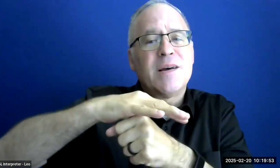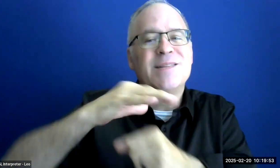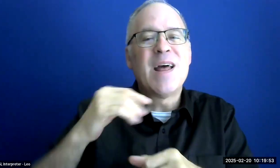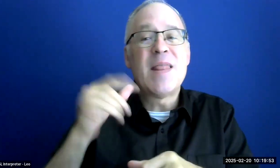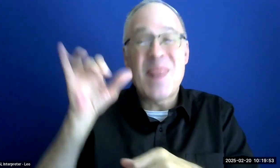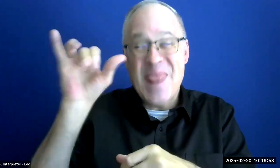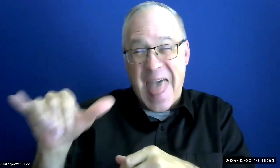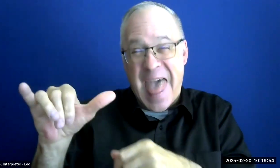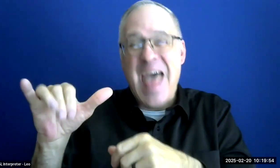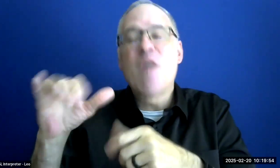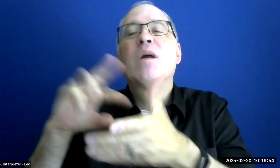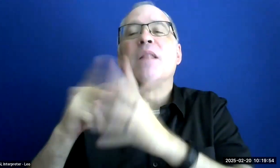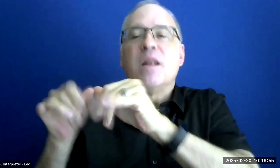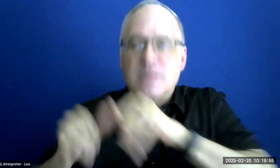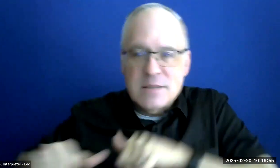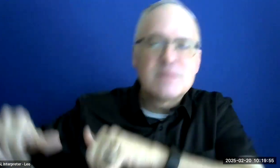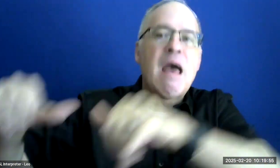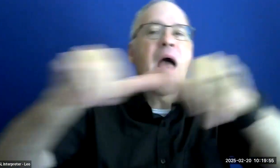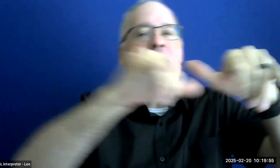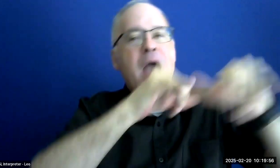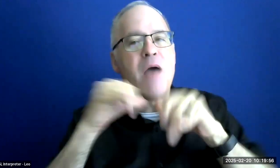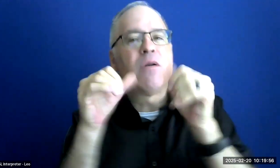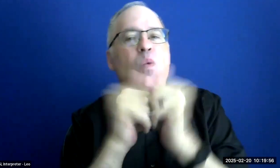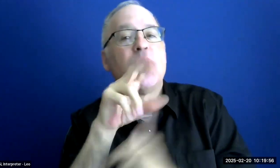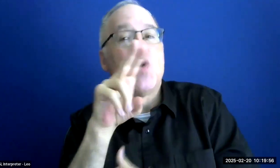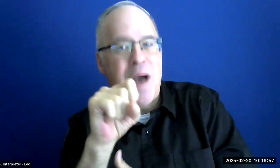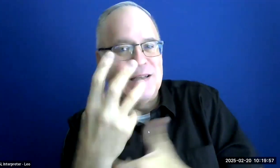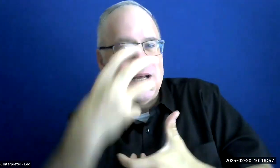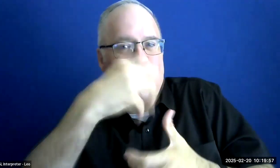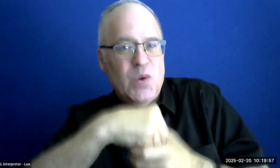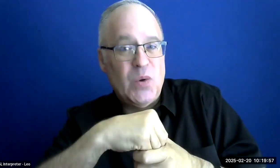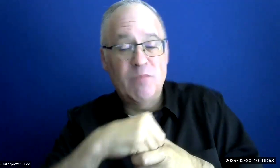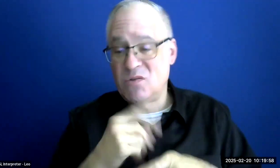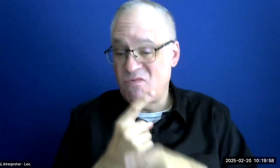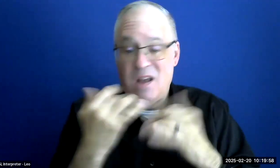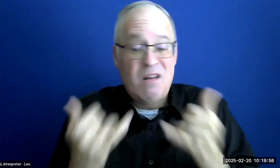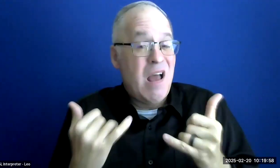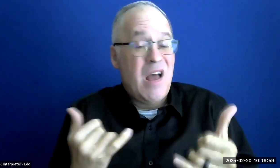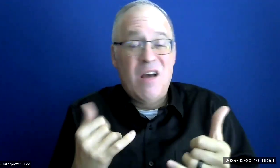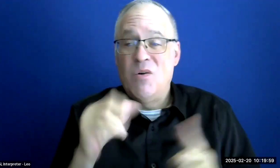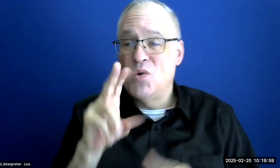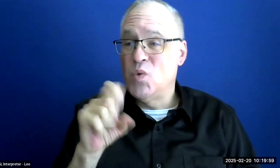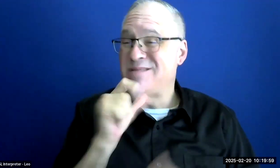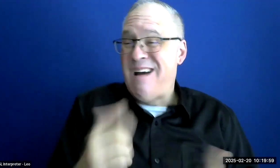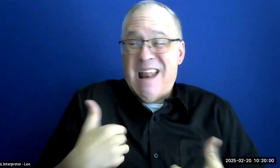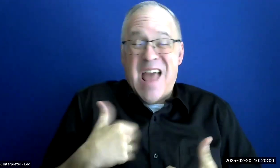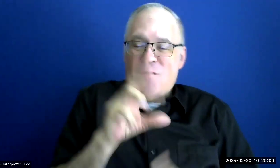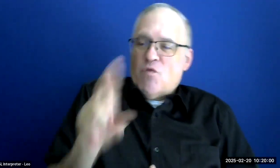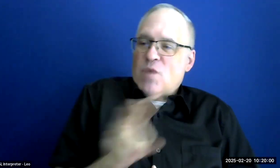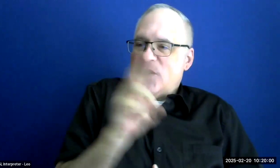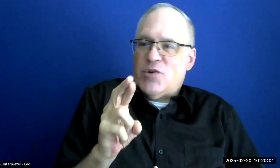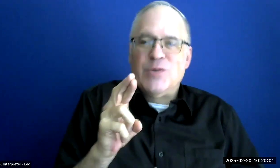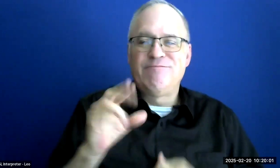this form of regionalization to include the United States, which currently does not have an equivalent form of regionalization to the central